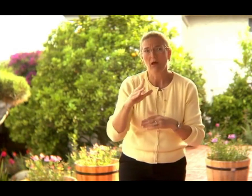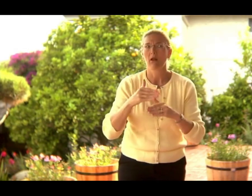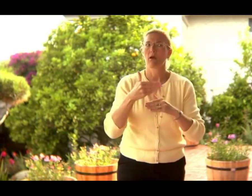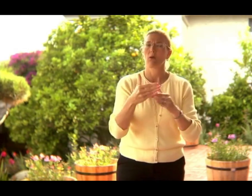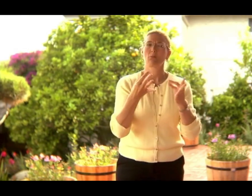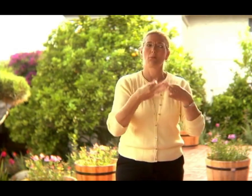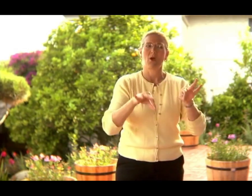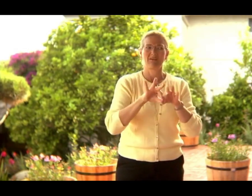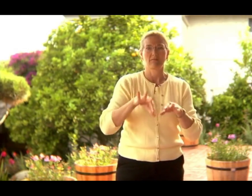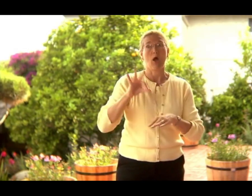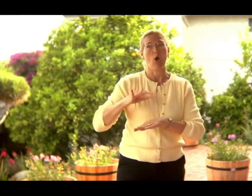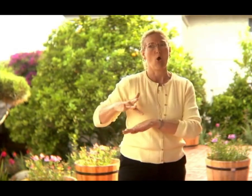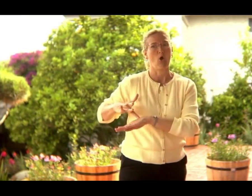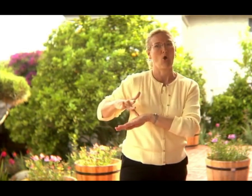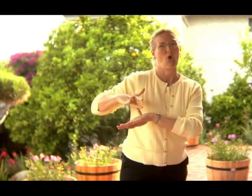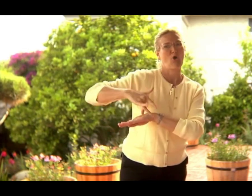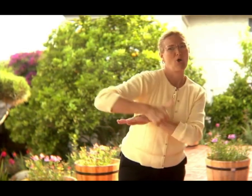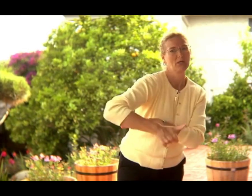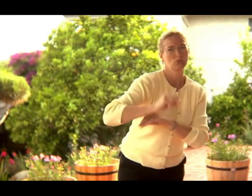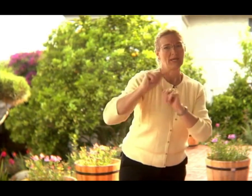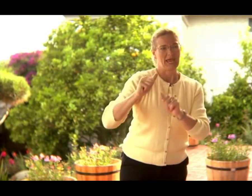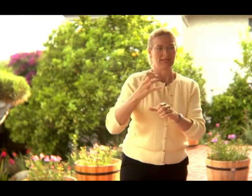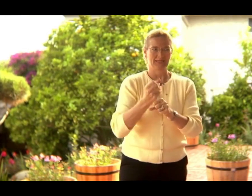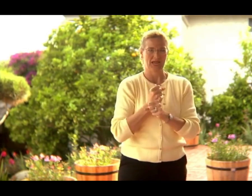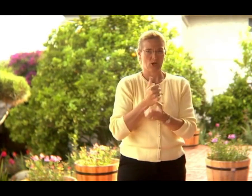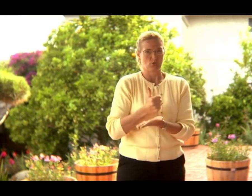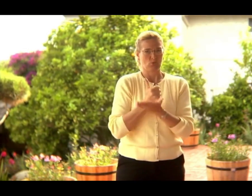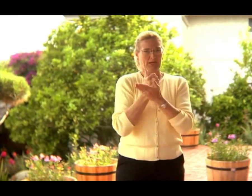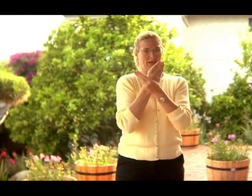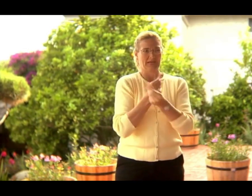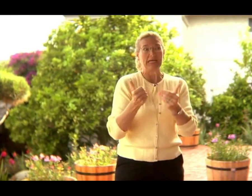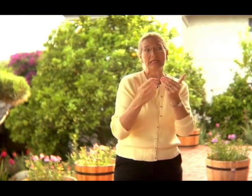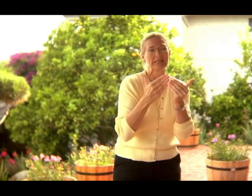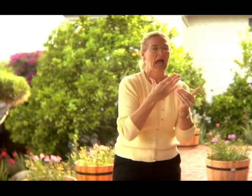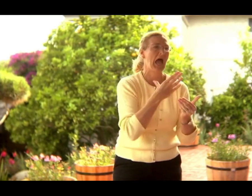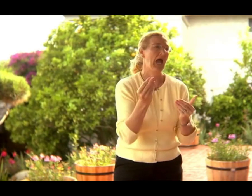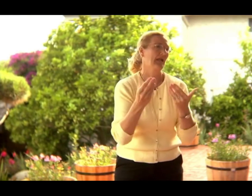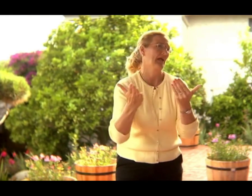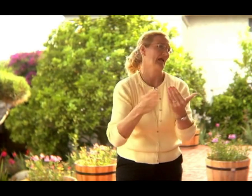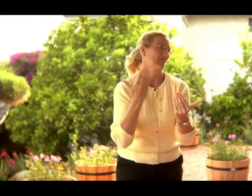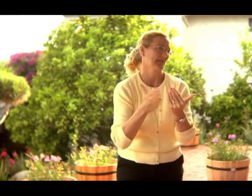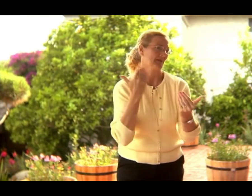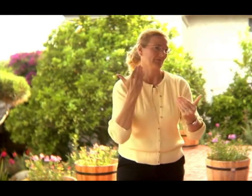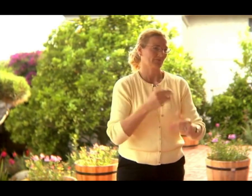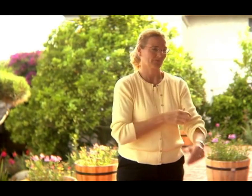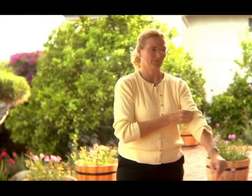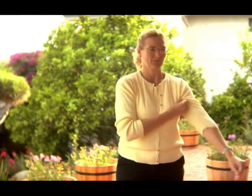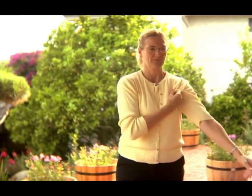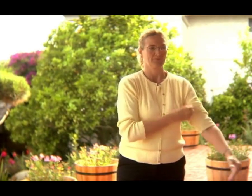the next most important thing is to find it early so it can be easily and effectively treated.